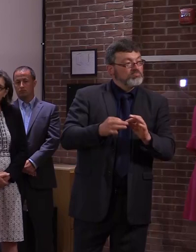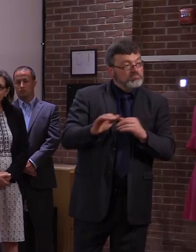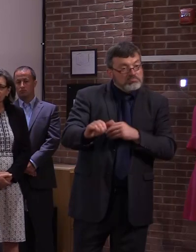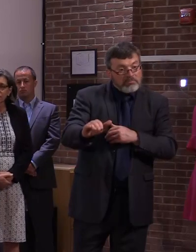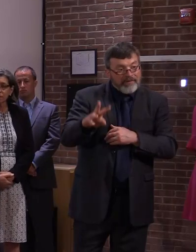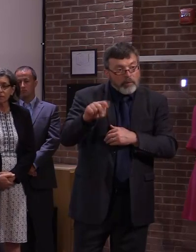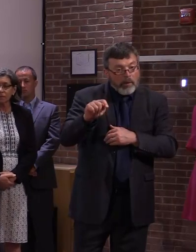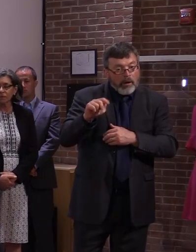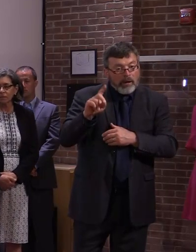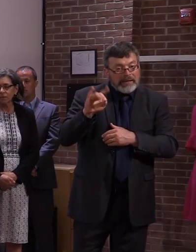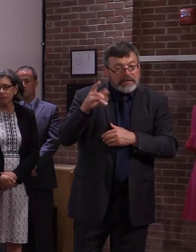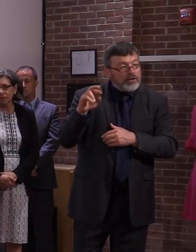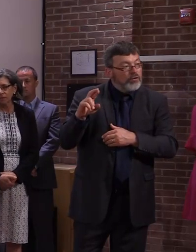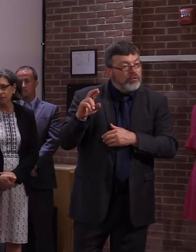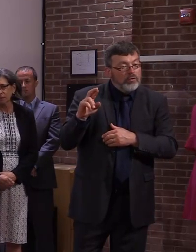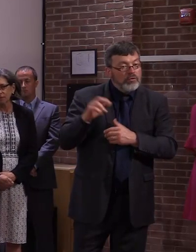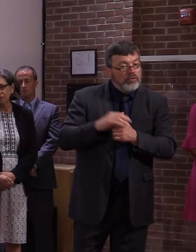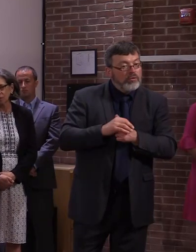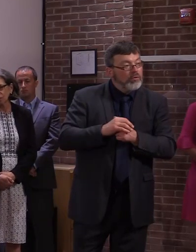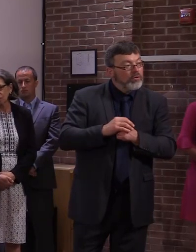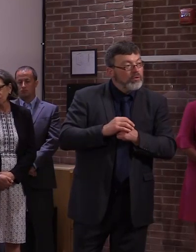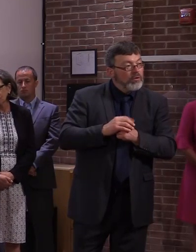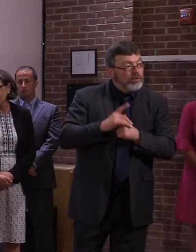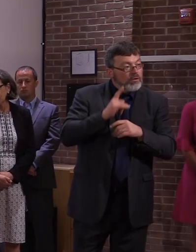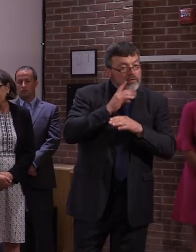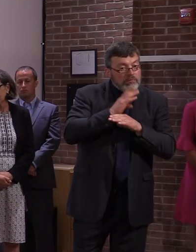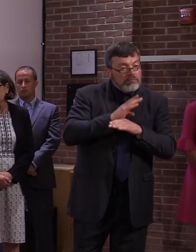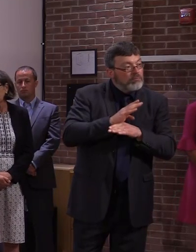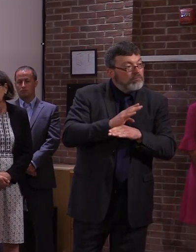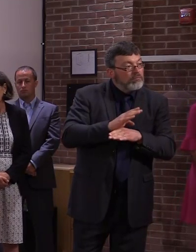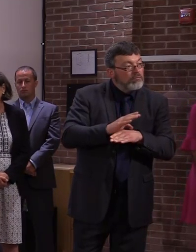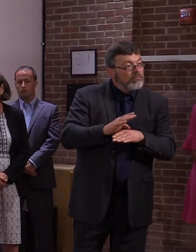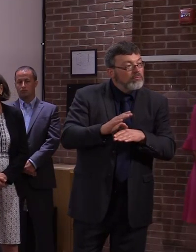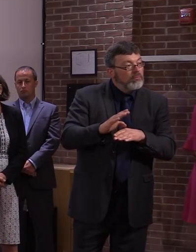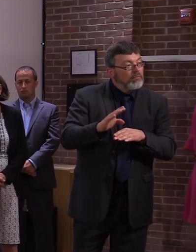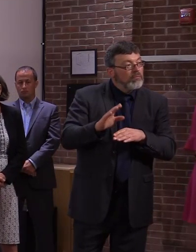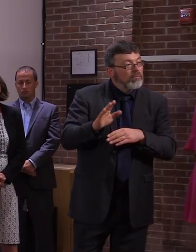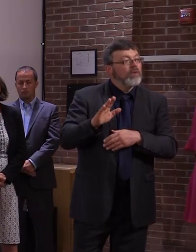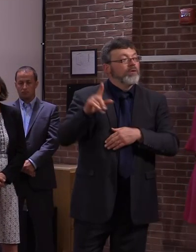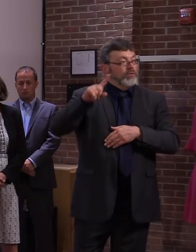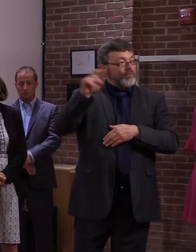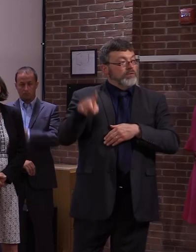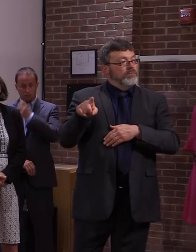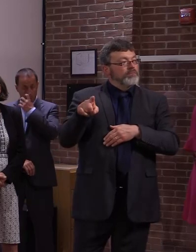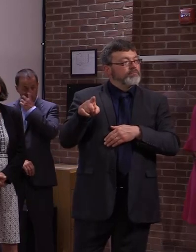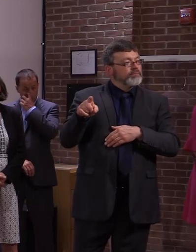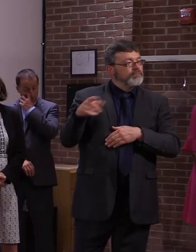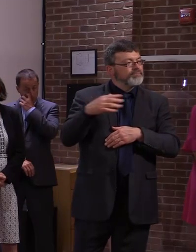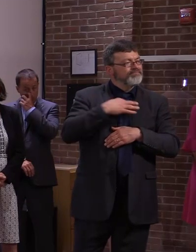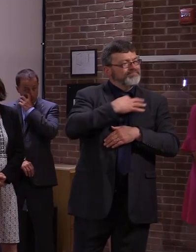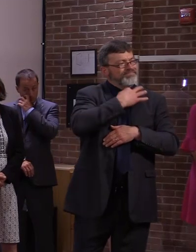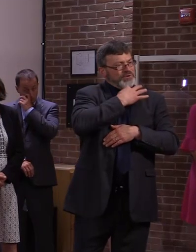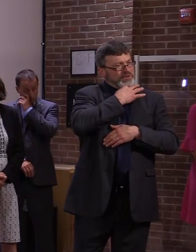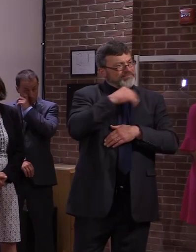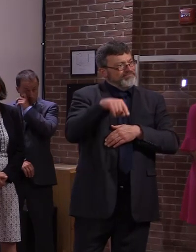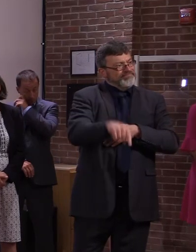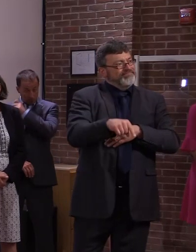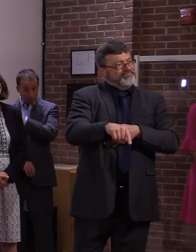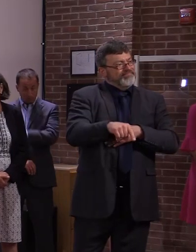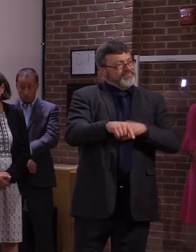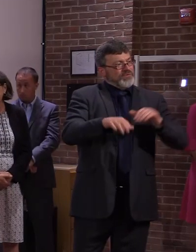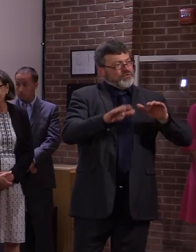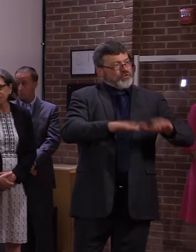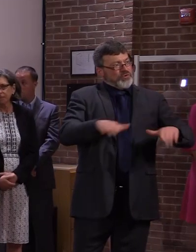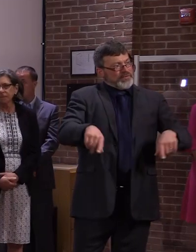Just as we announced this, asking, you know, what are the rules around children and what are the recommendations